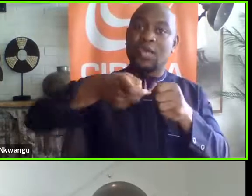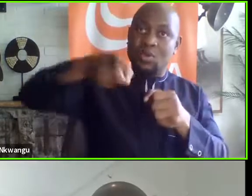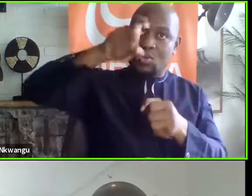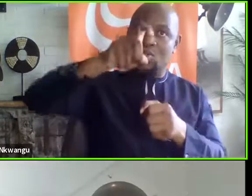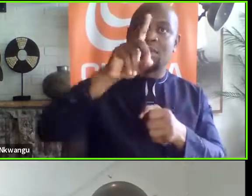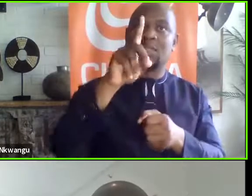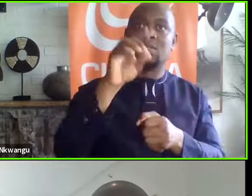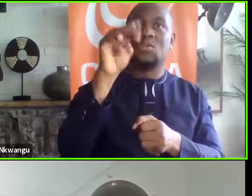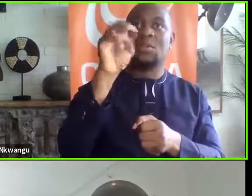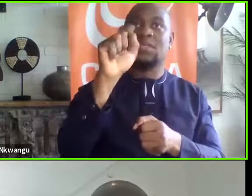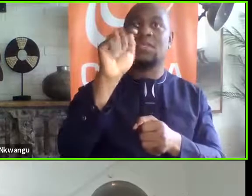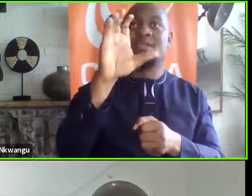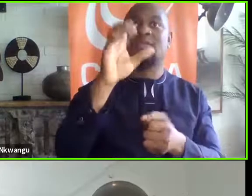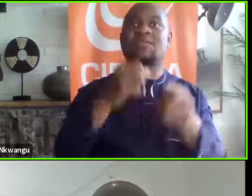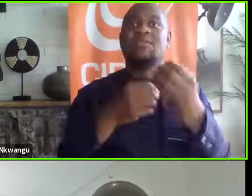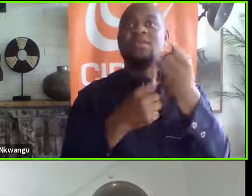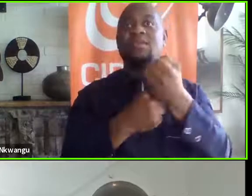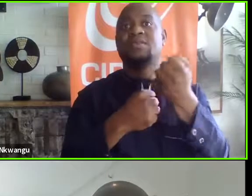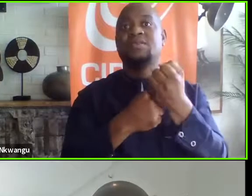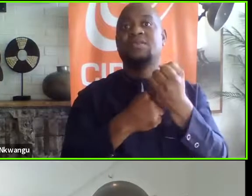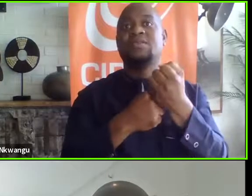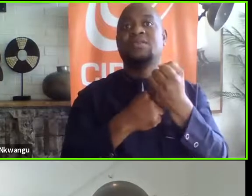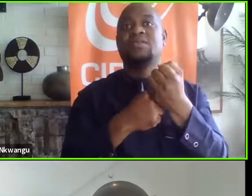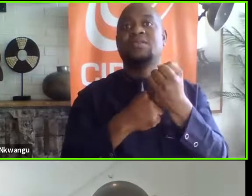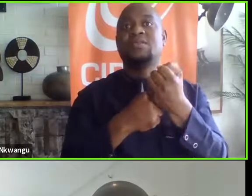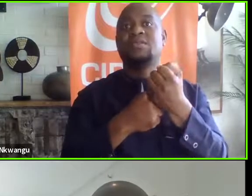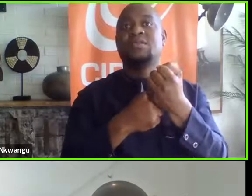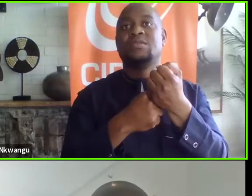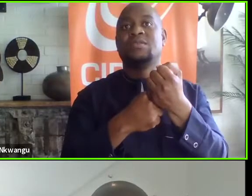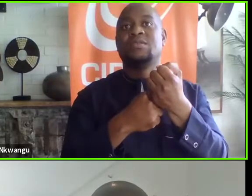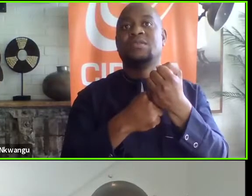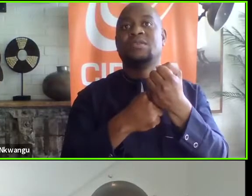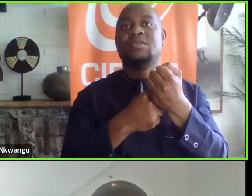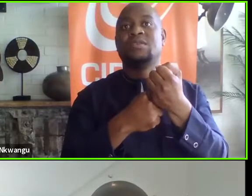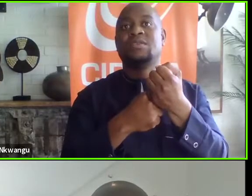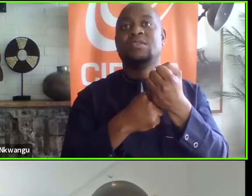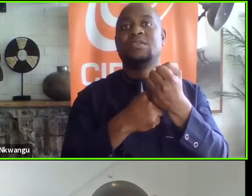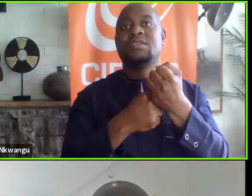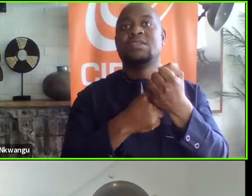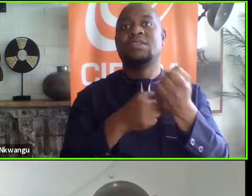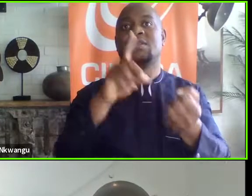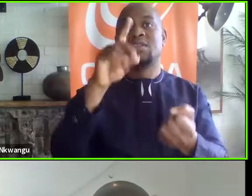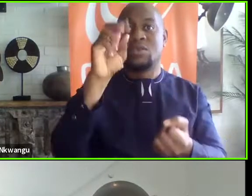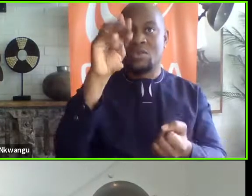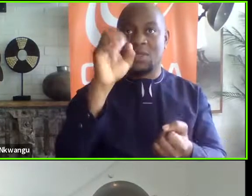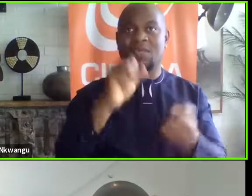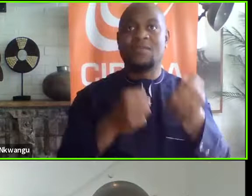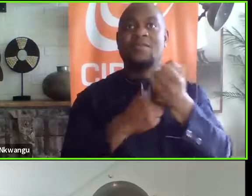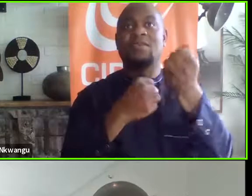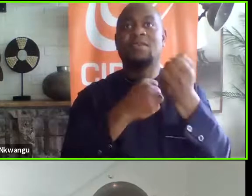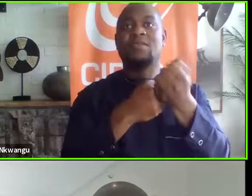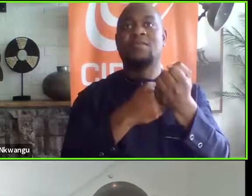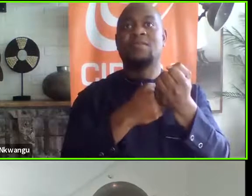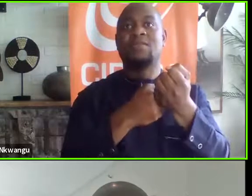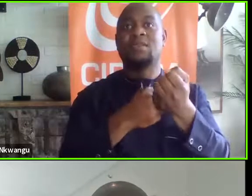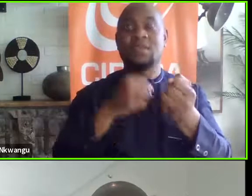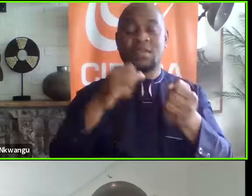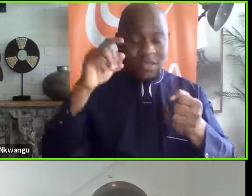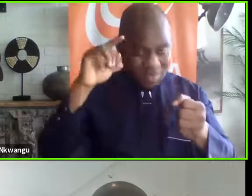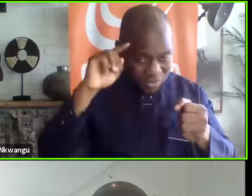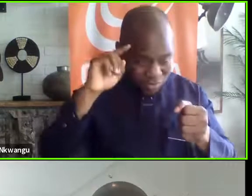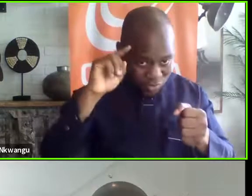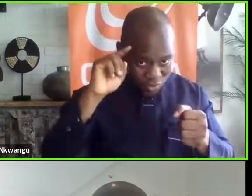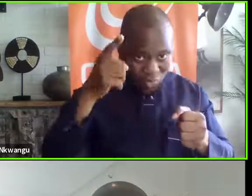time that we need to increase the domestic